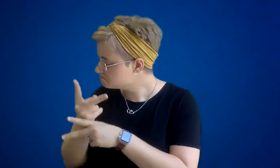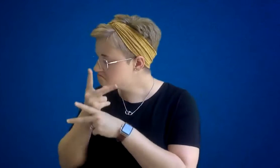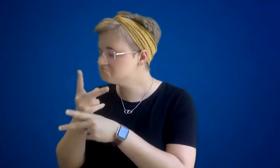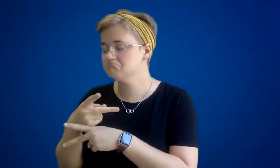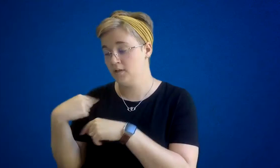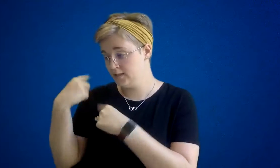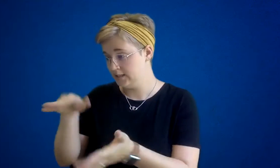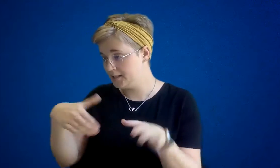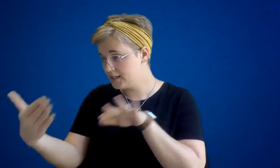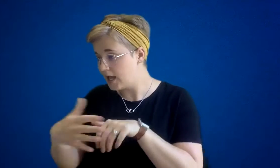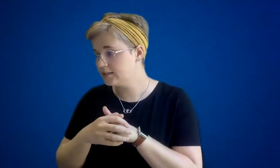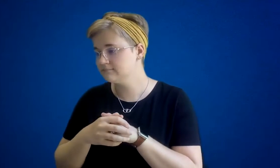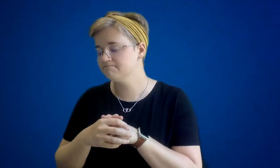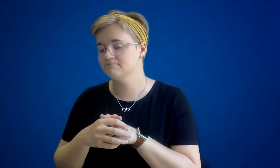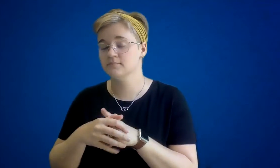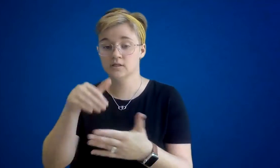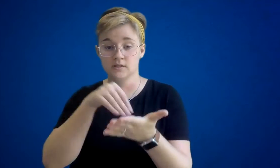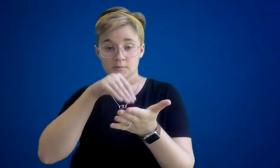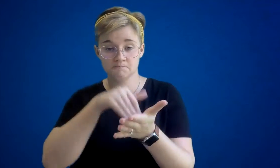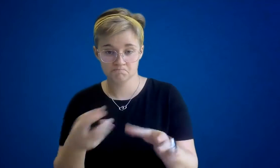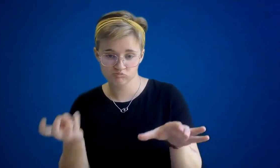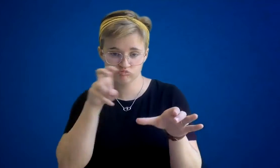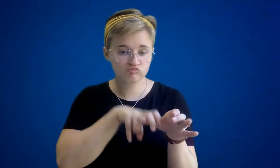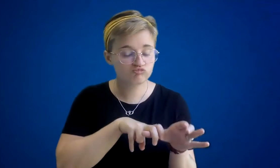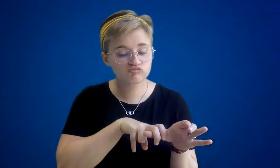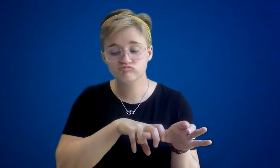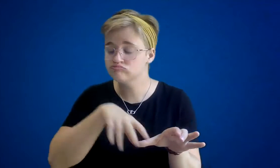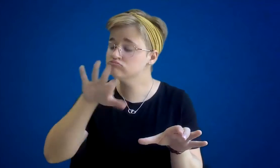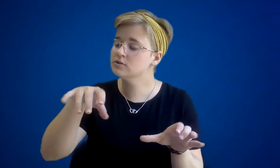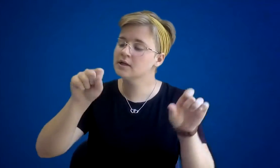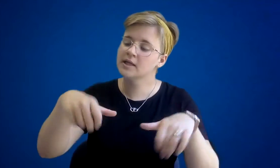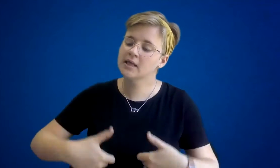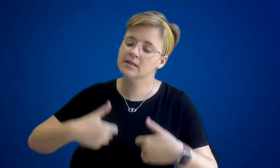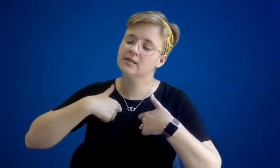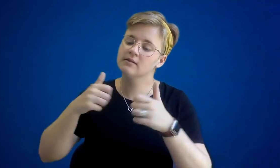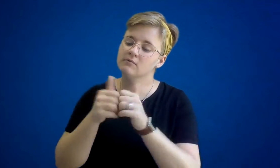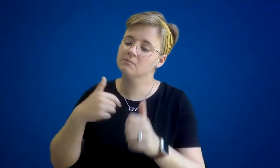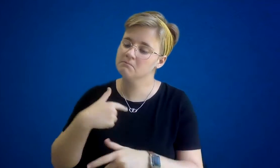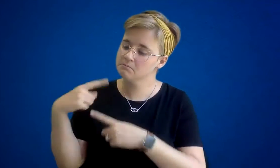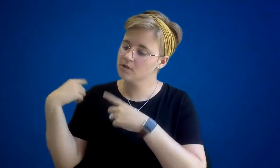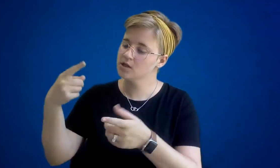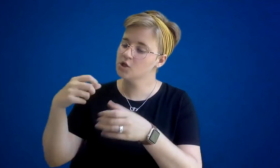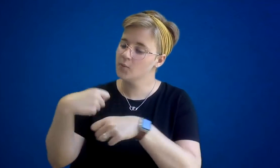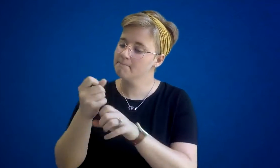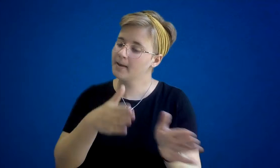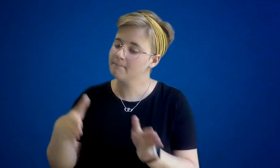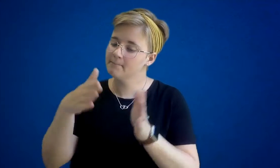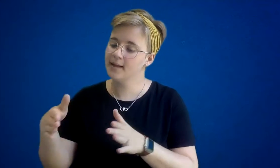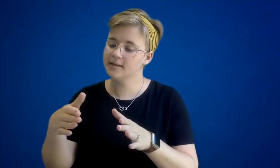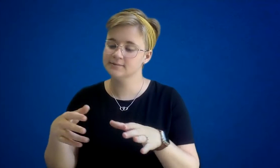up into the wagon. "You can come live with me until we make plans." She looked at Searchlight. "I'm